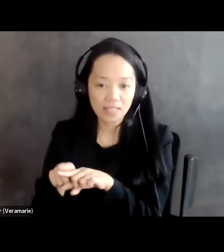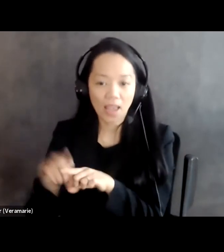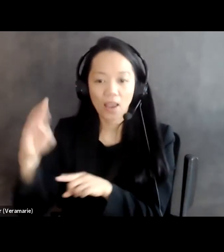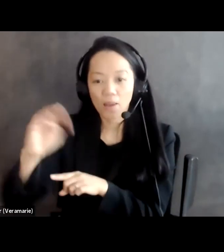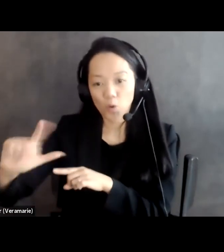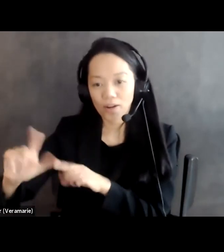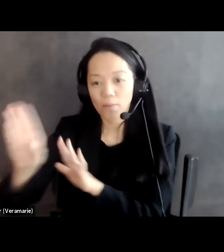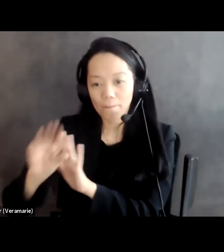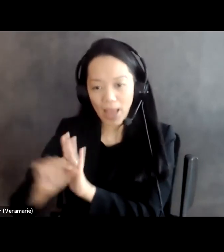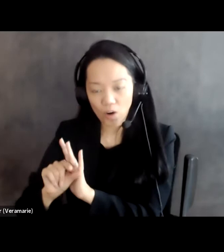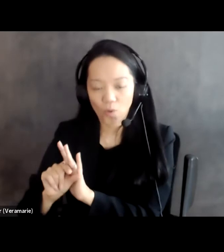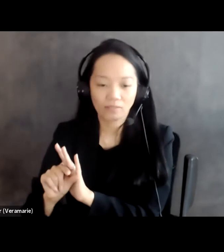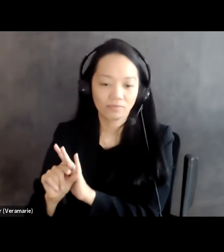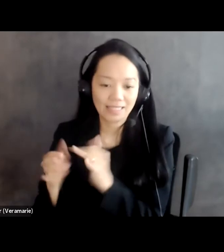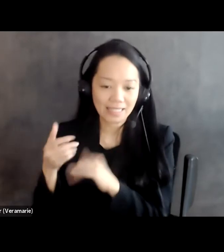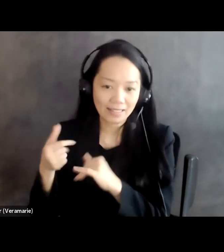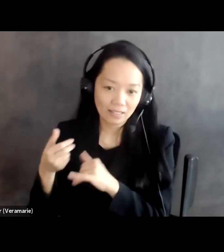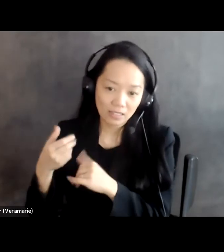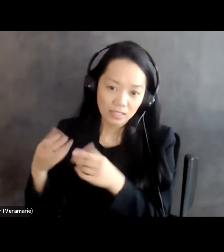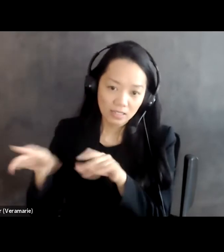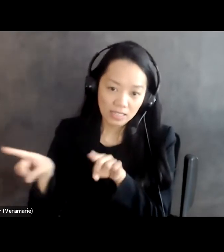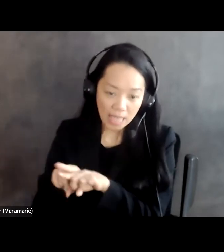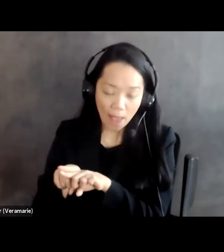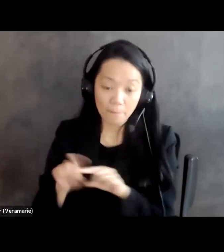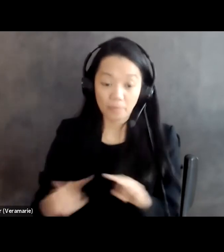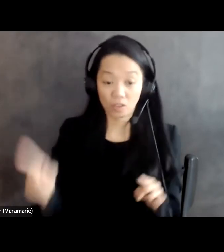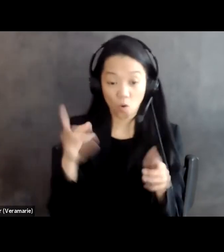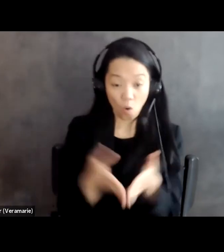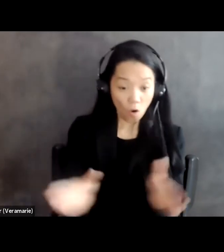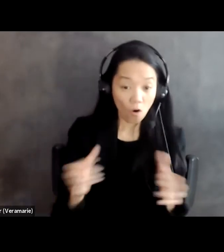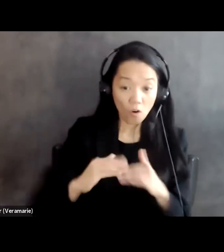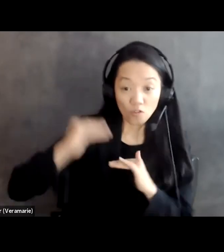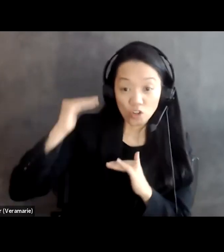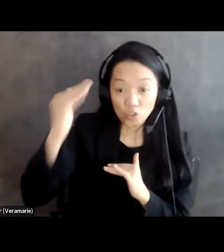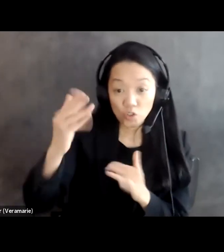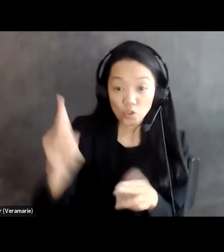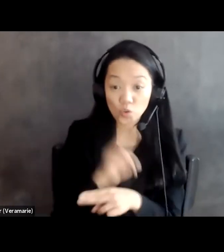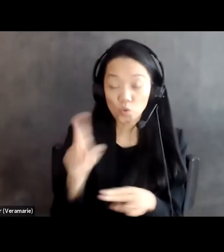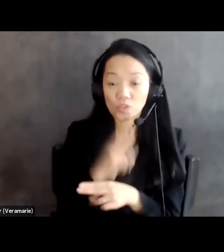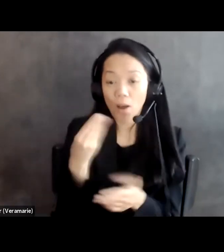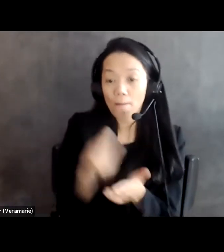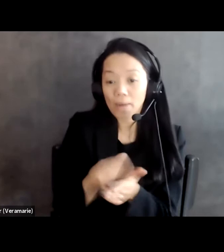background. So pretrial detention, because of the overuse of money bond, has gone up